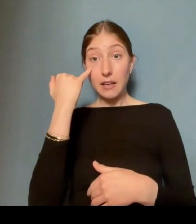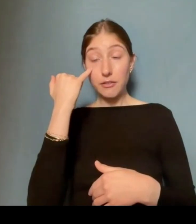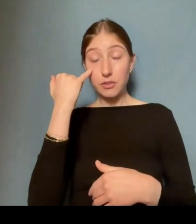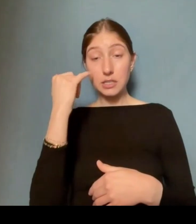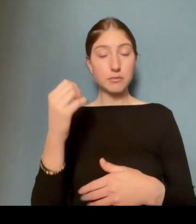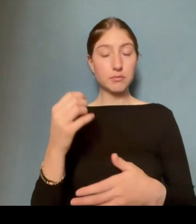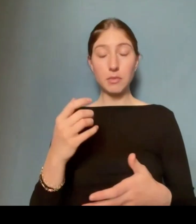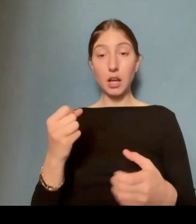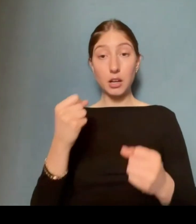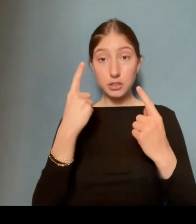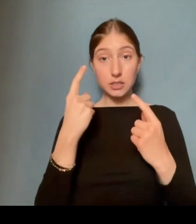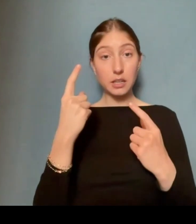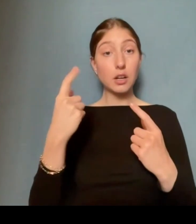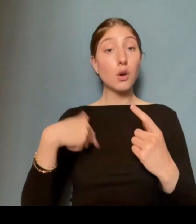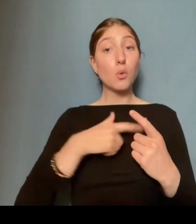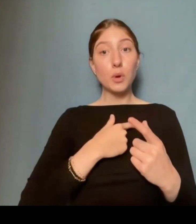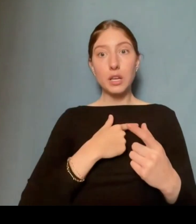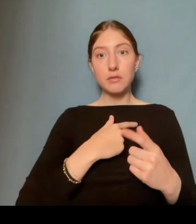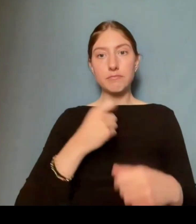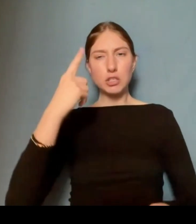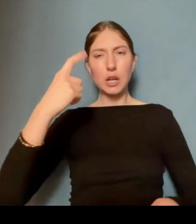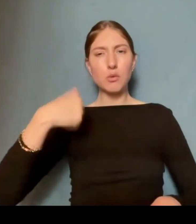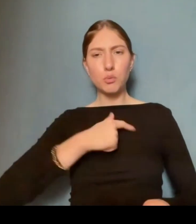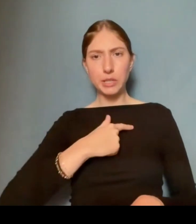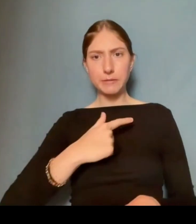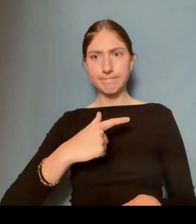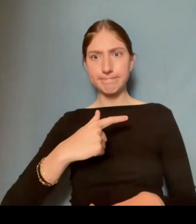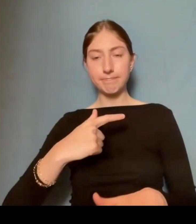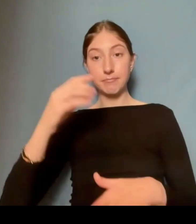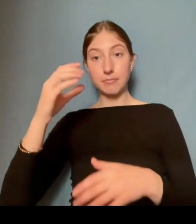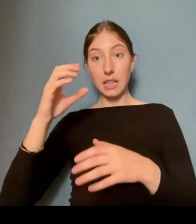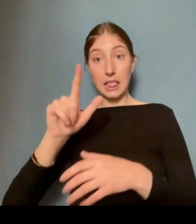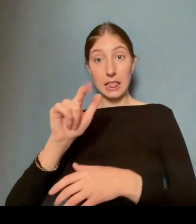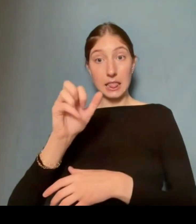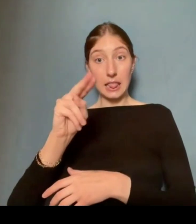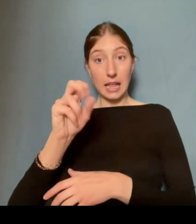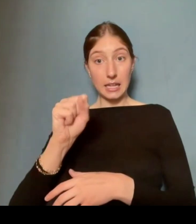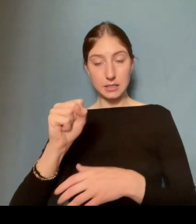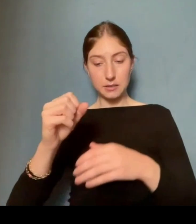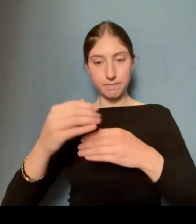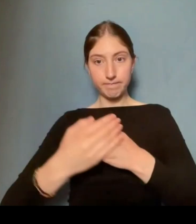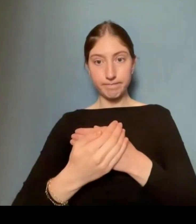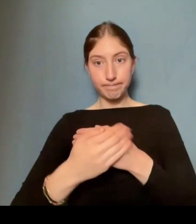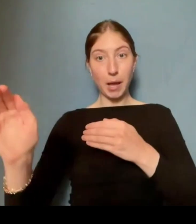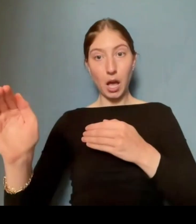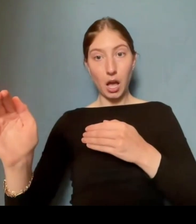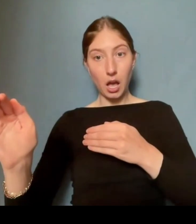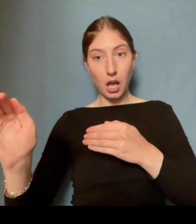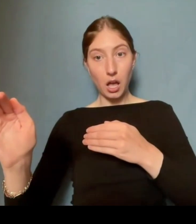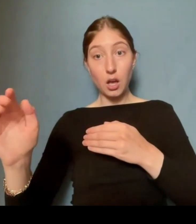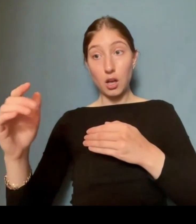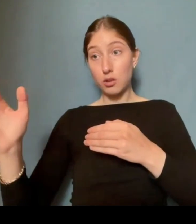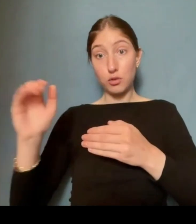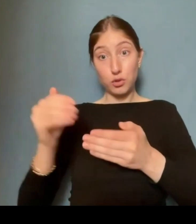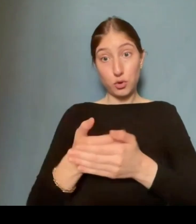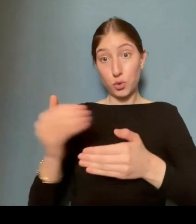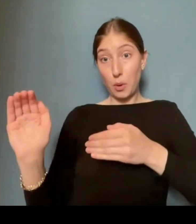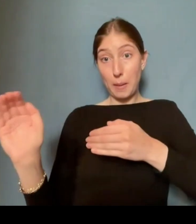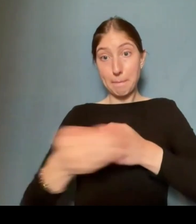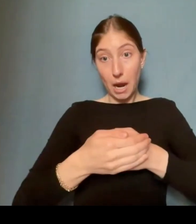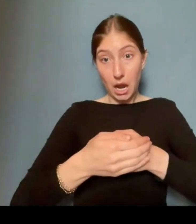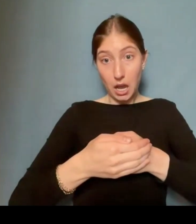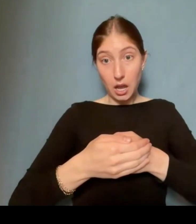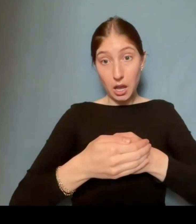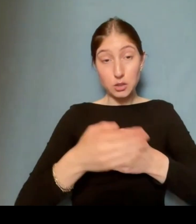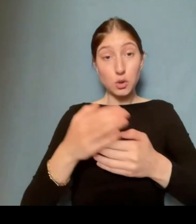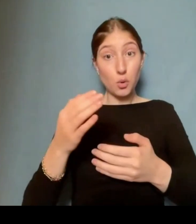astigmatism caused by your natural lens will be removed just by removing your cataract. Okay. So what we care